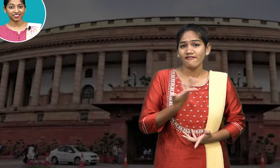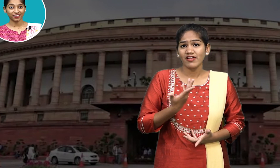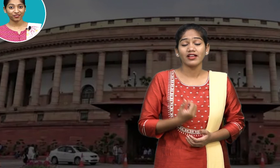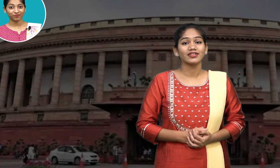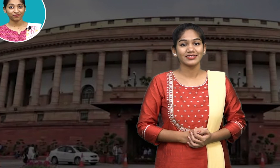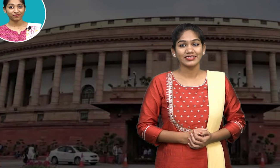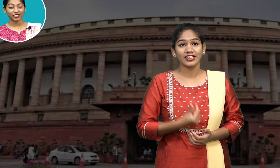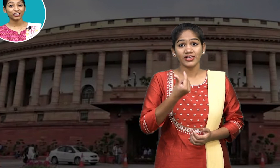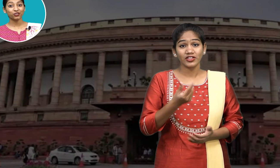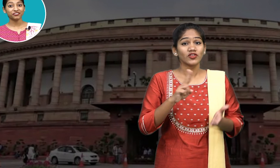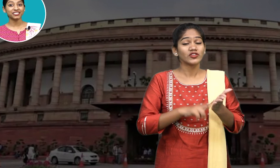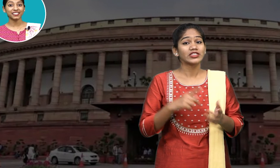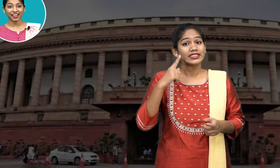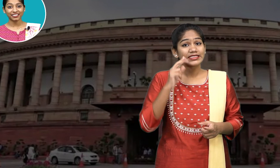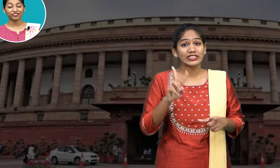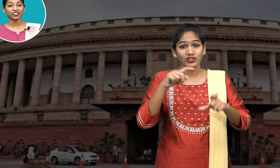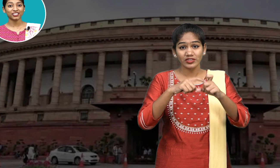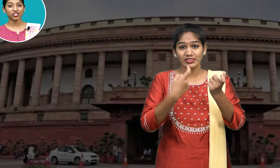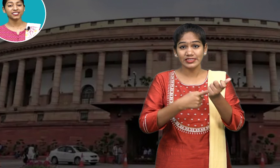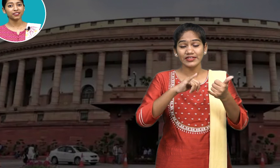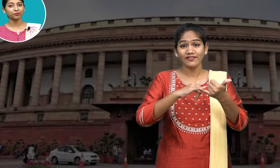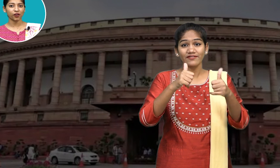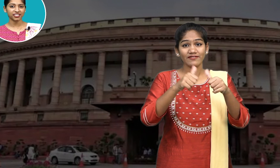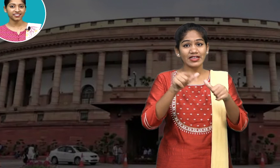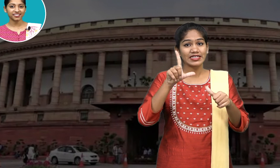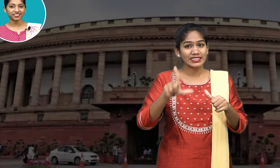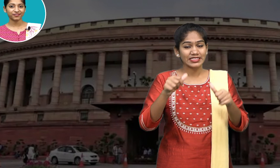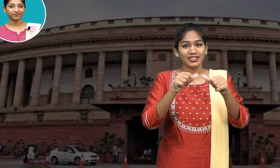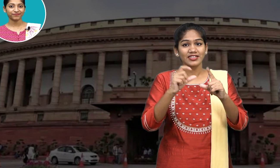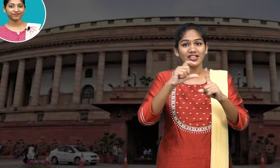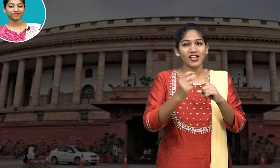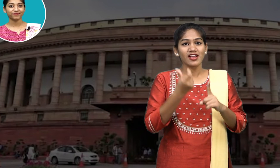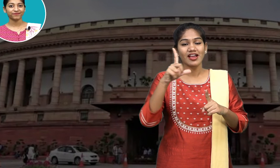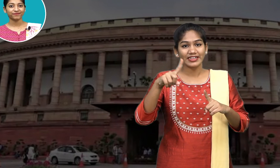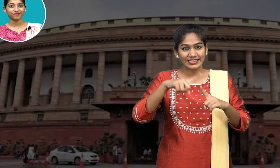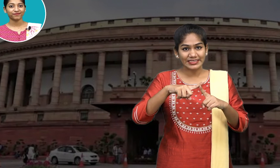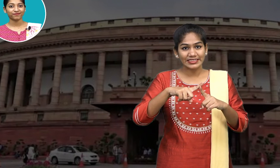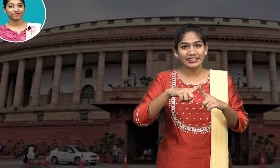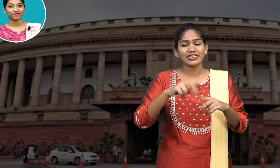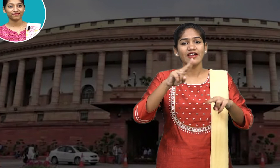Why is a universal adult franchise important?